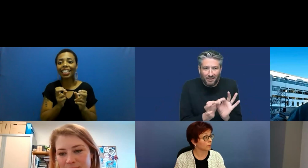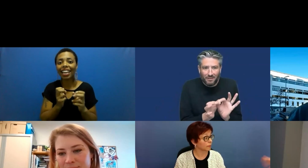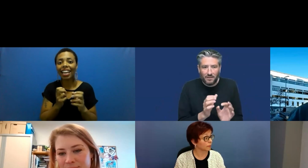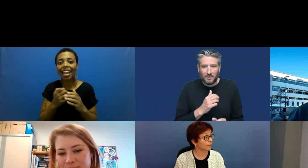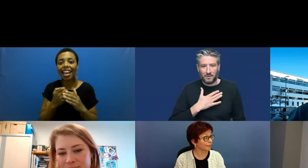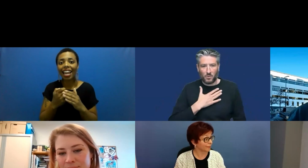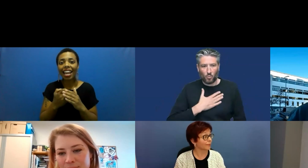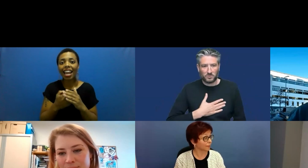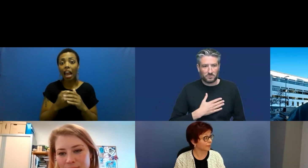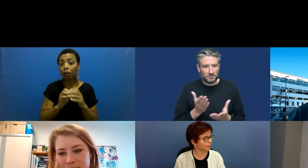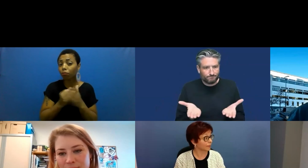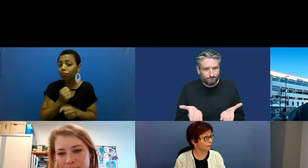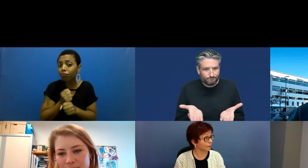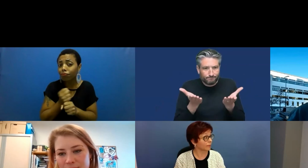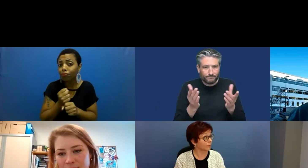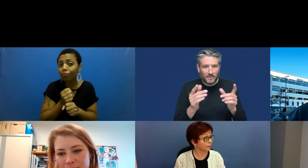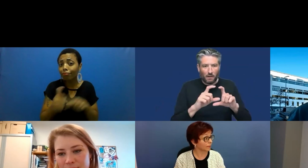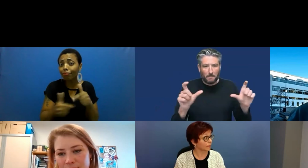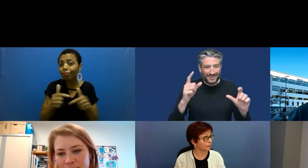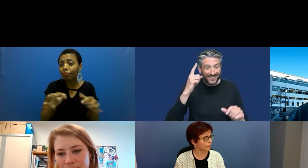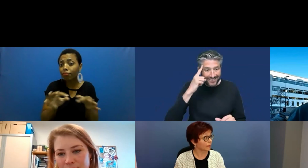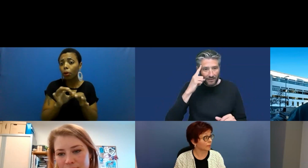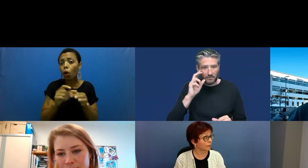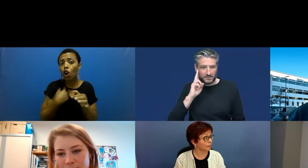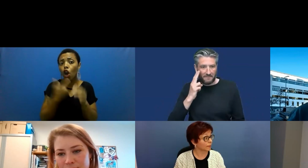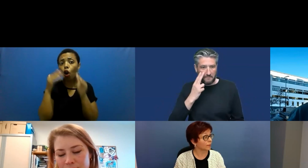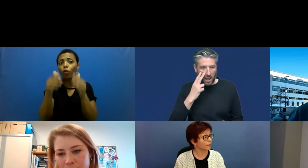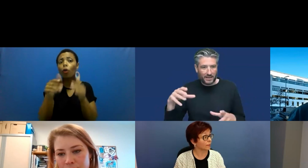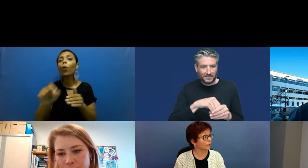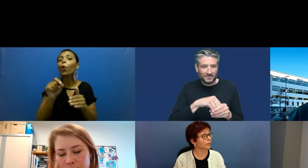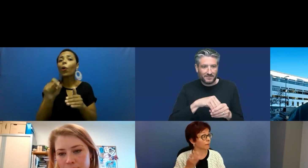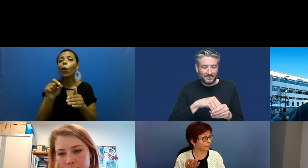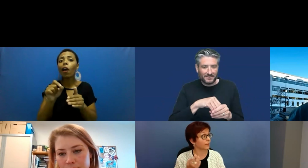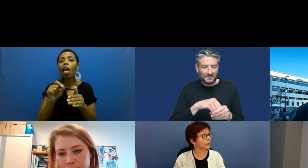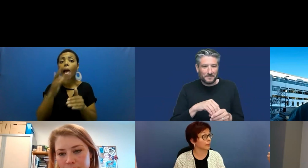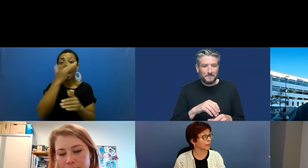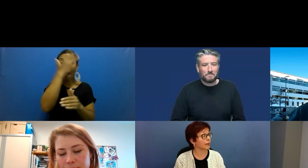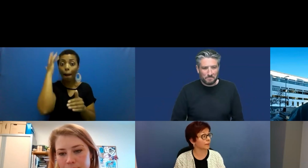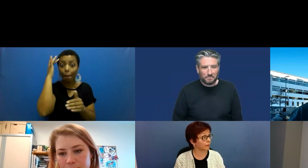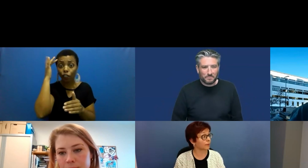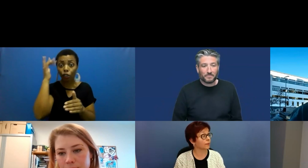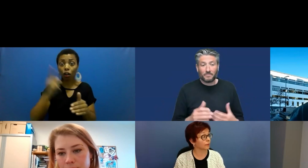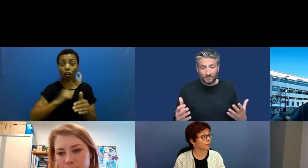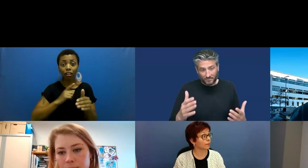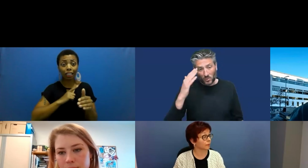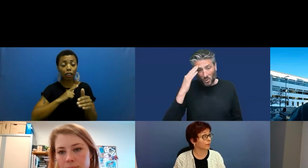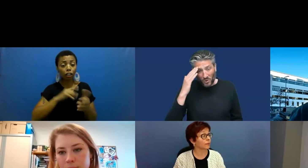institutes to focus on, if it works for people with disabilities, it will work for everyone.